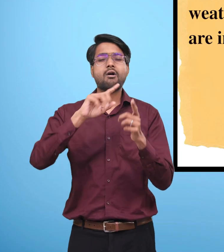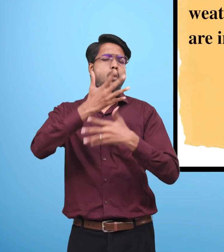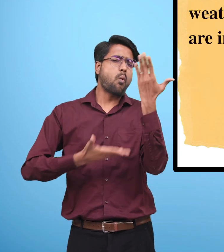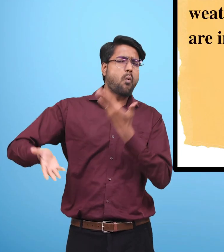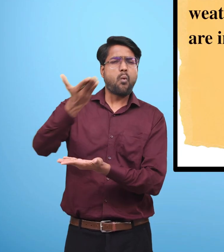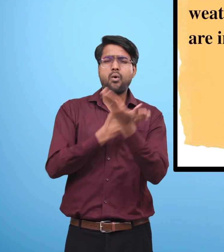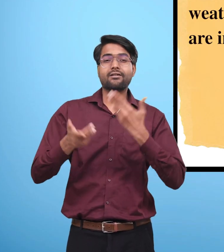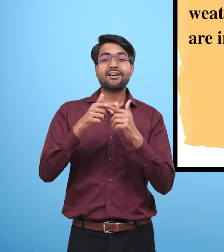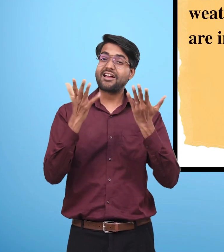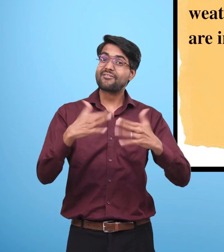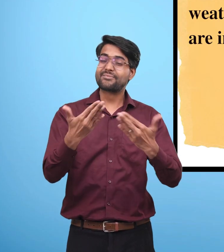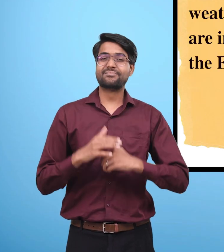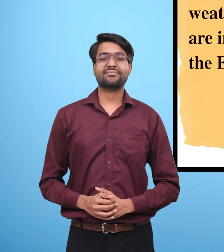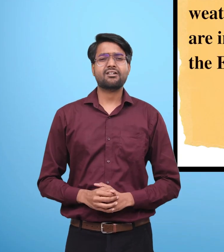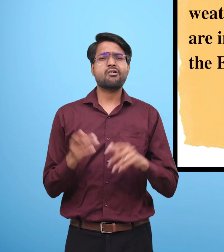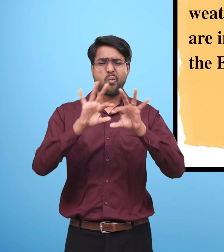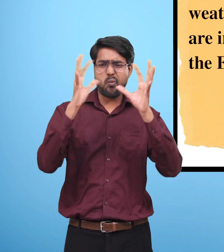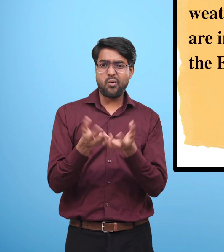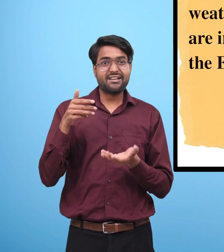for sustaining life on Earth.